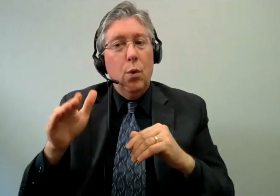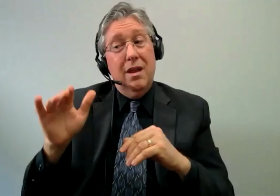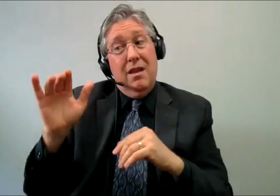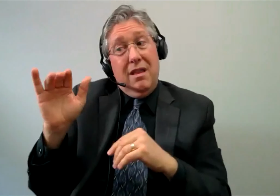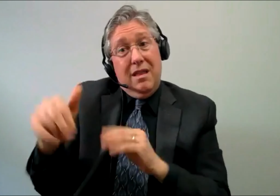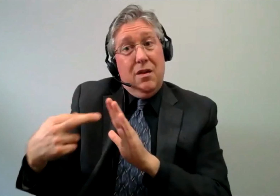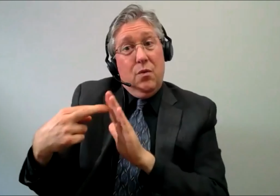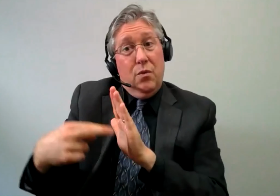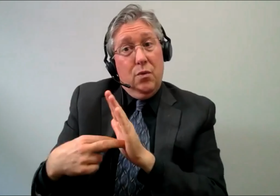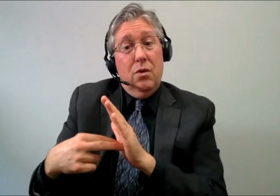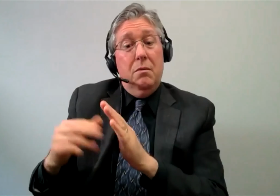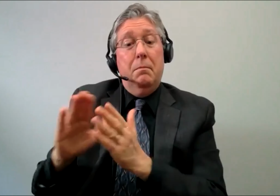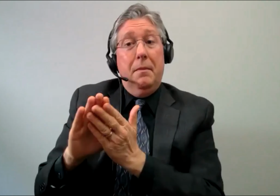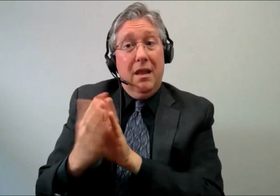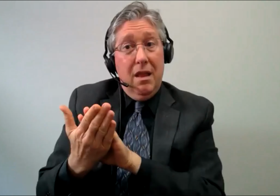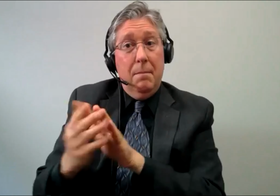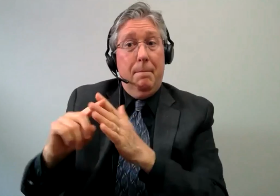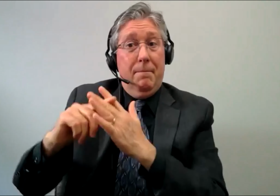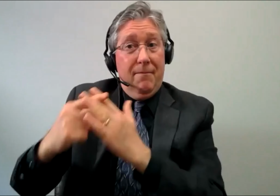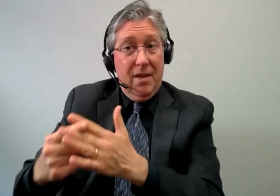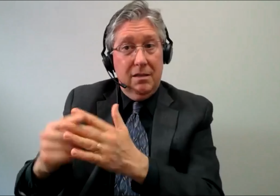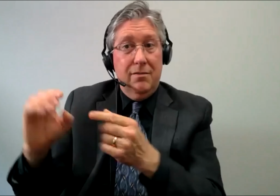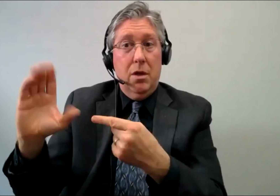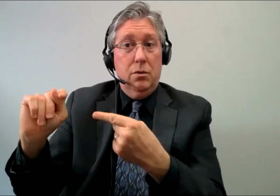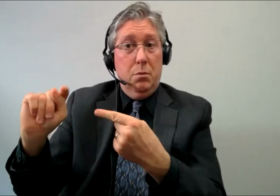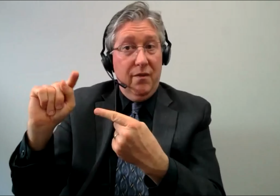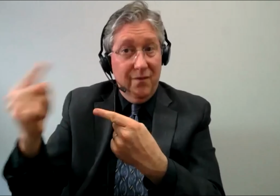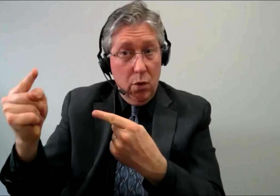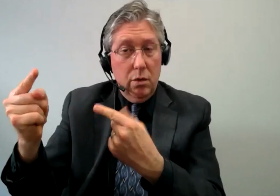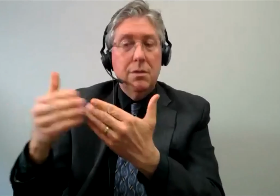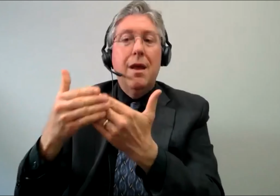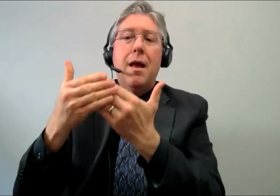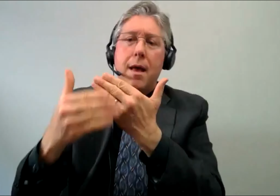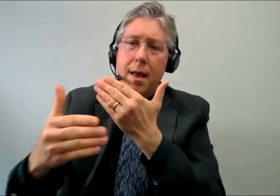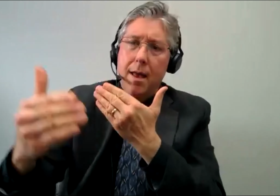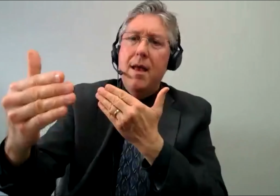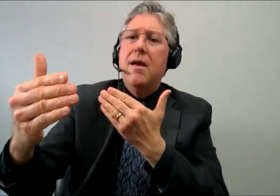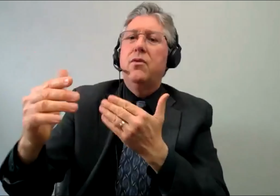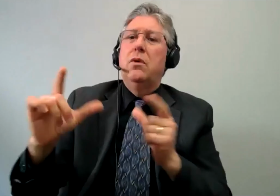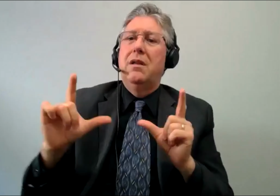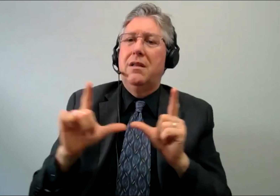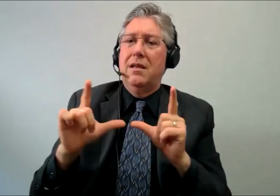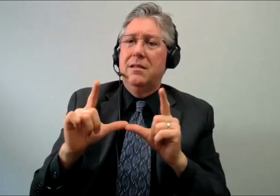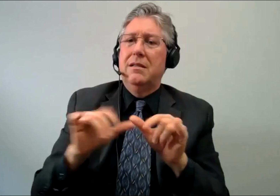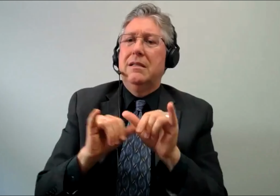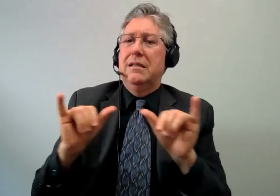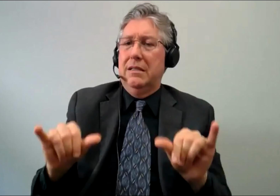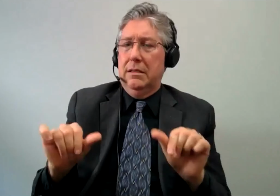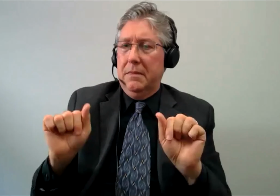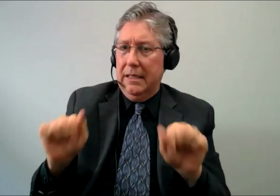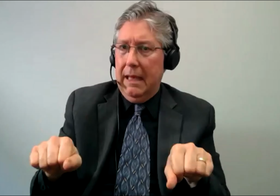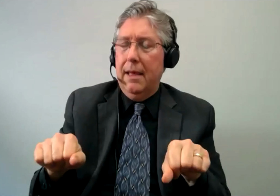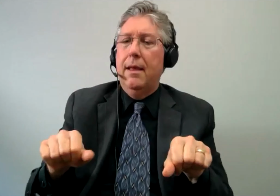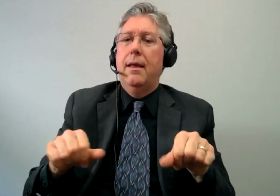effective for October 1st. And after that, our licensing system will be able to